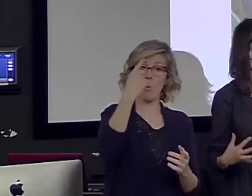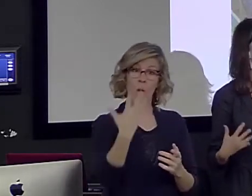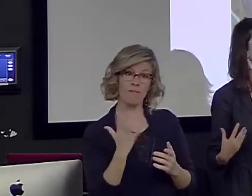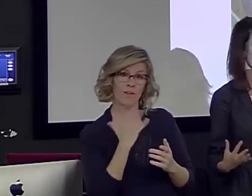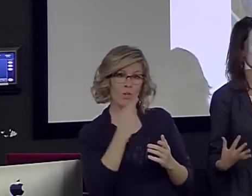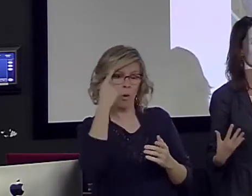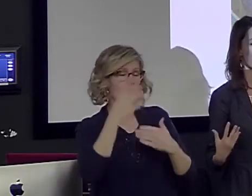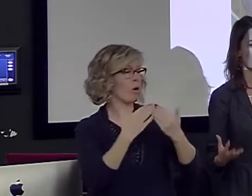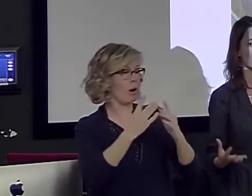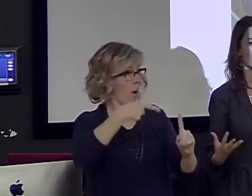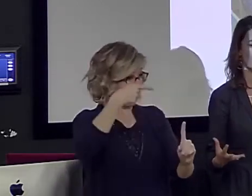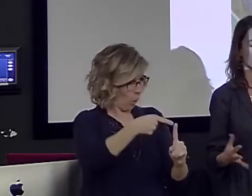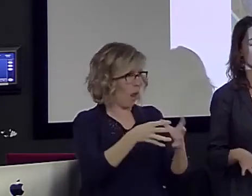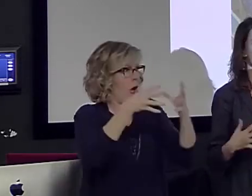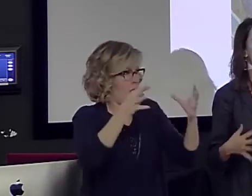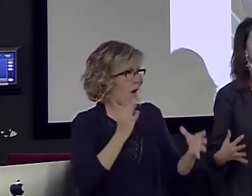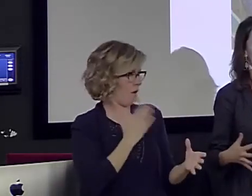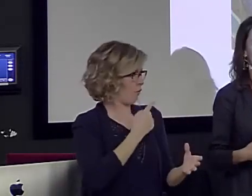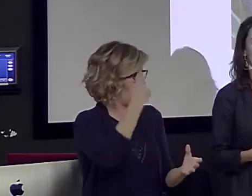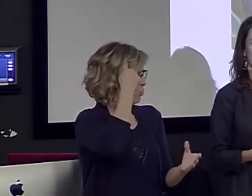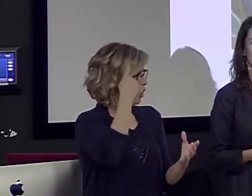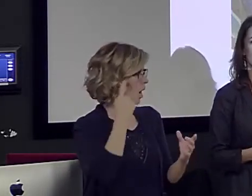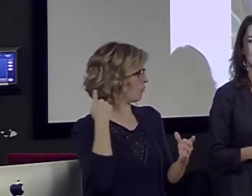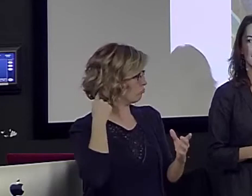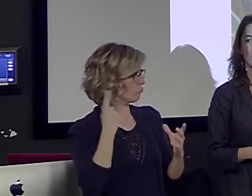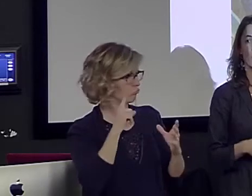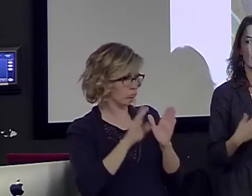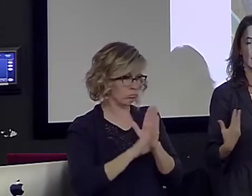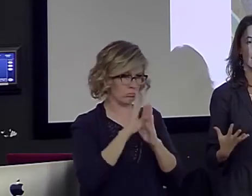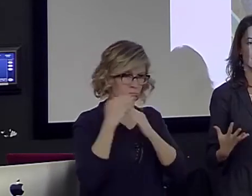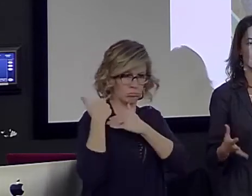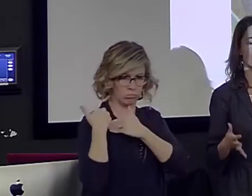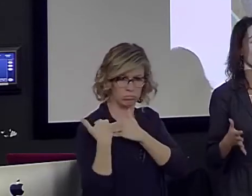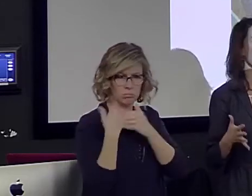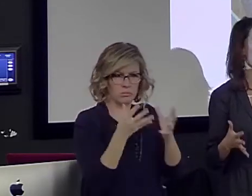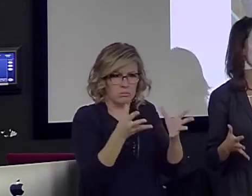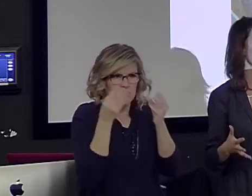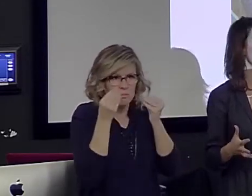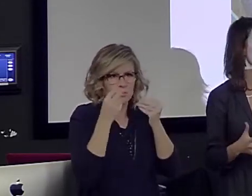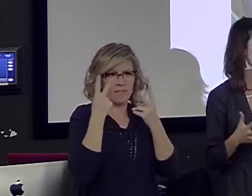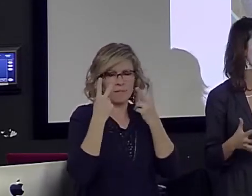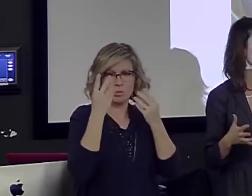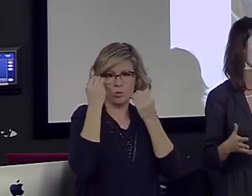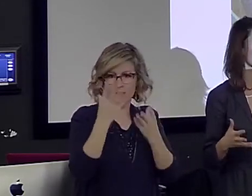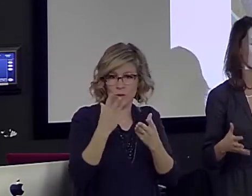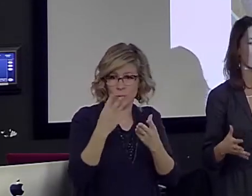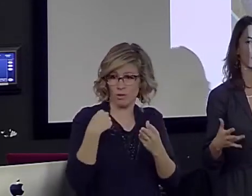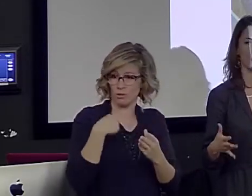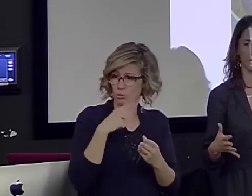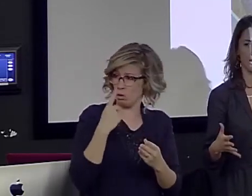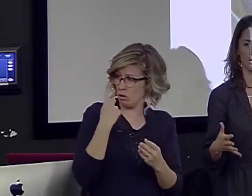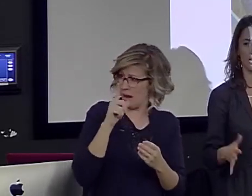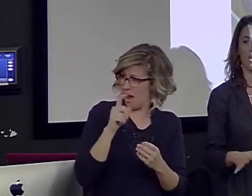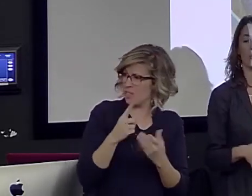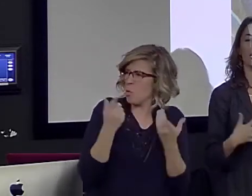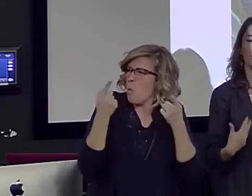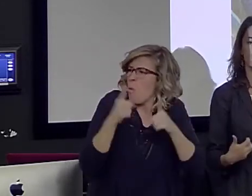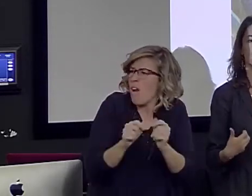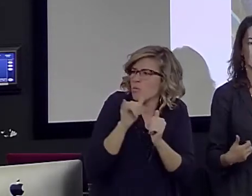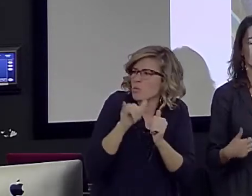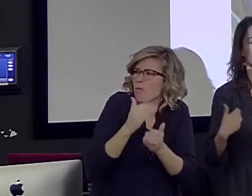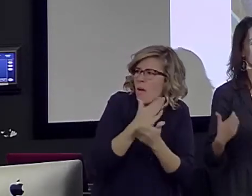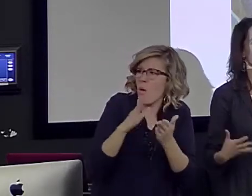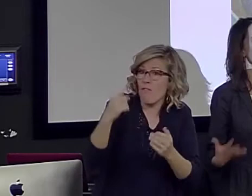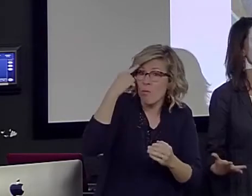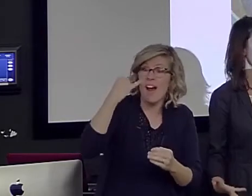really large developed part of the brain, evolutionarily developed. And what we can ask is what happens to this very large part of the cortex when it